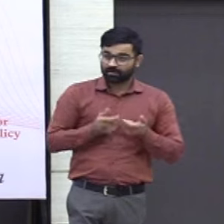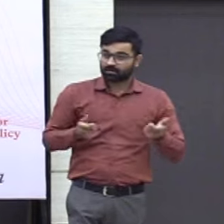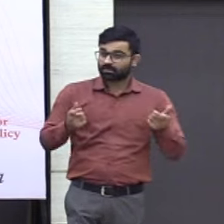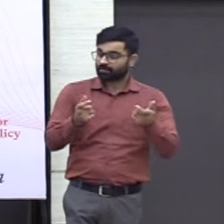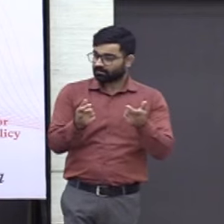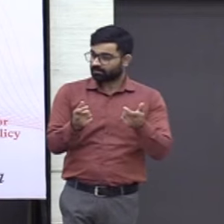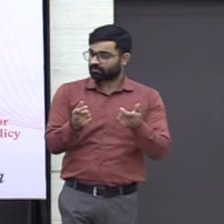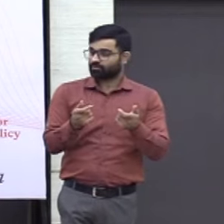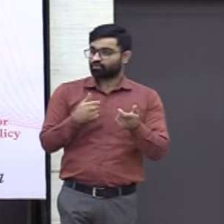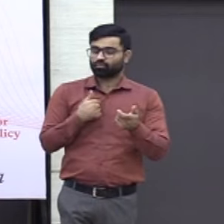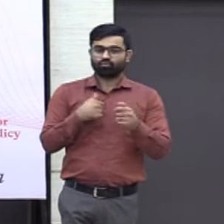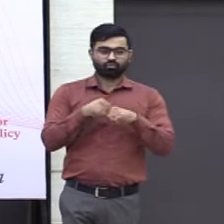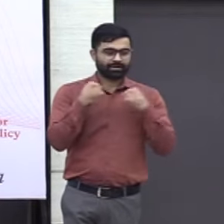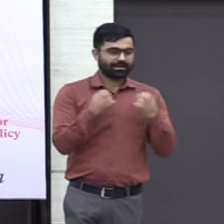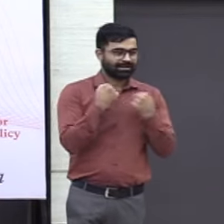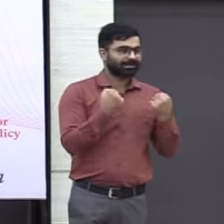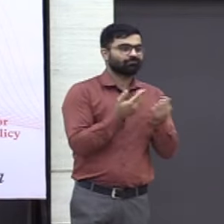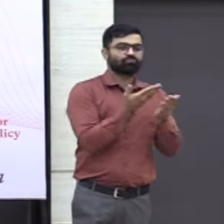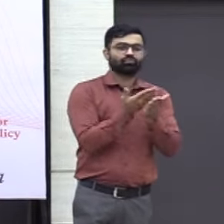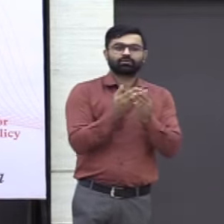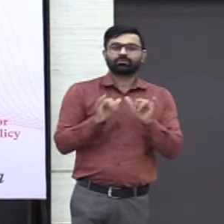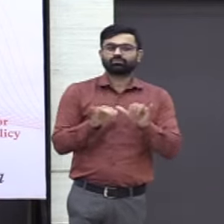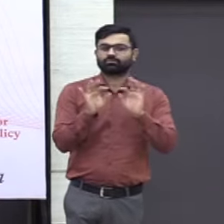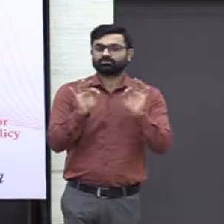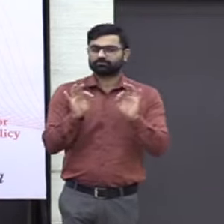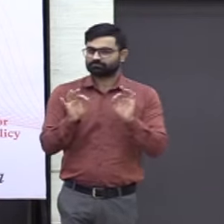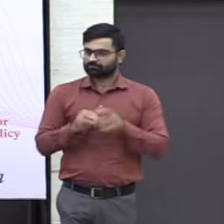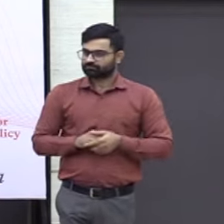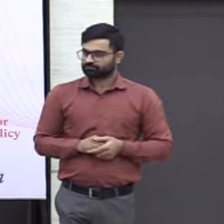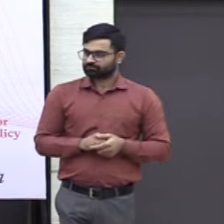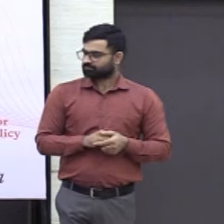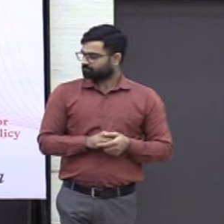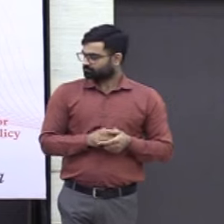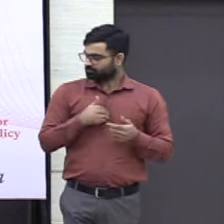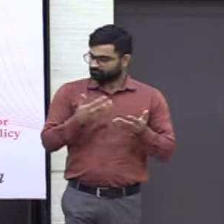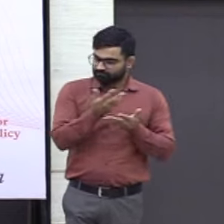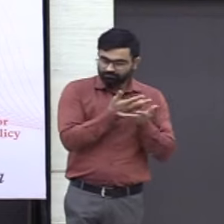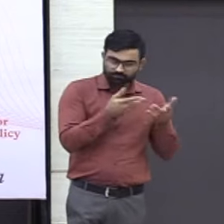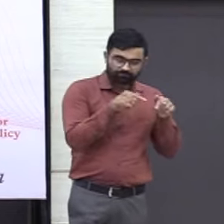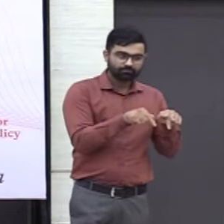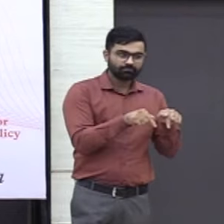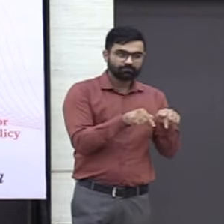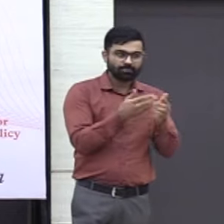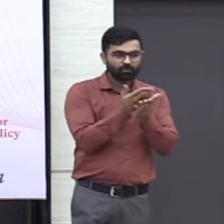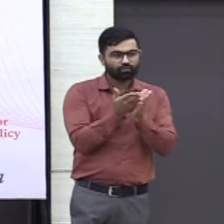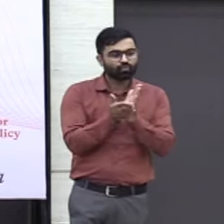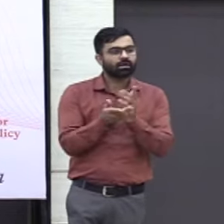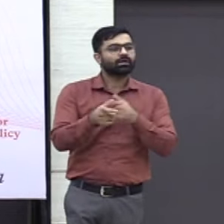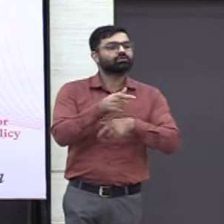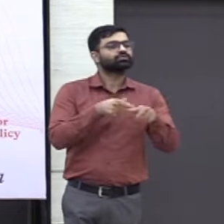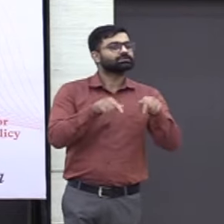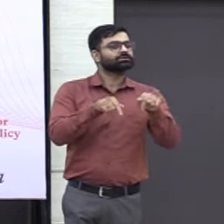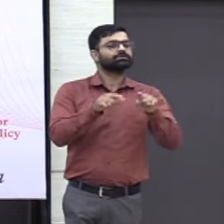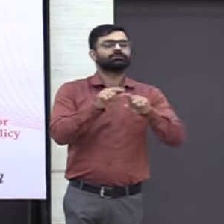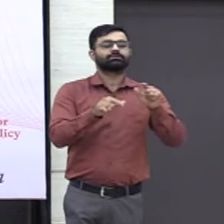committees, we don't act in a partisan manner, right? So we discuss the pieces of legislation,